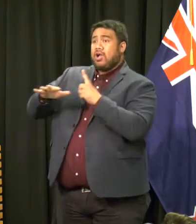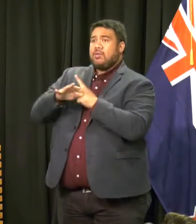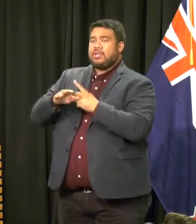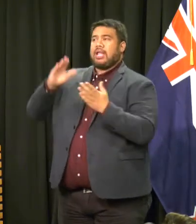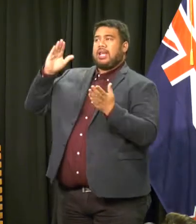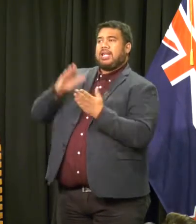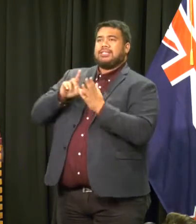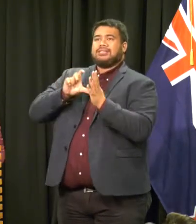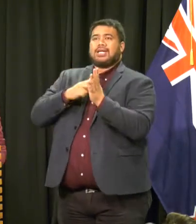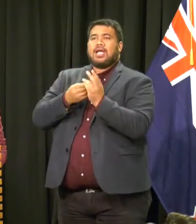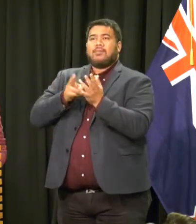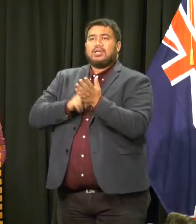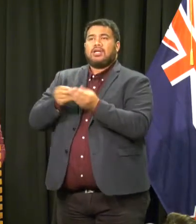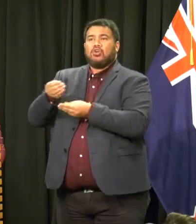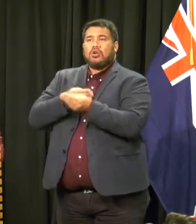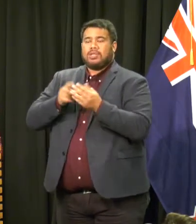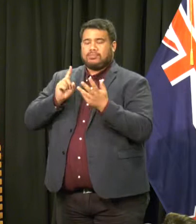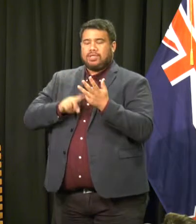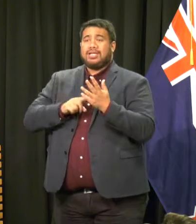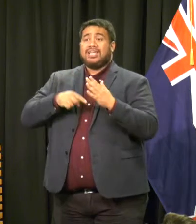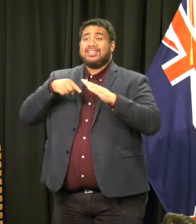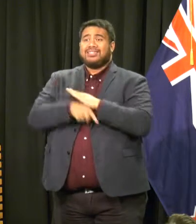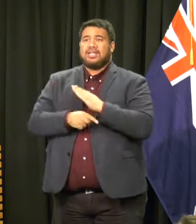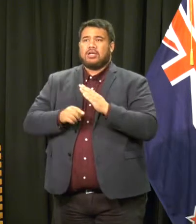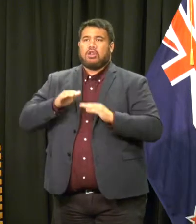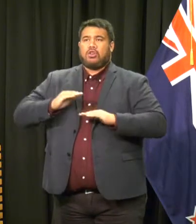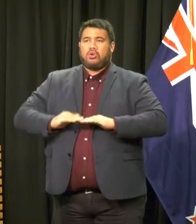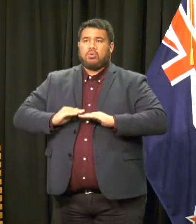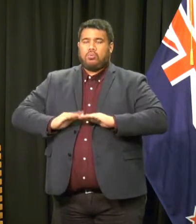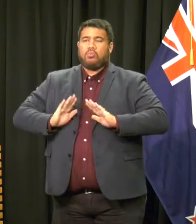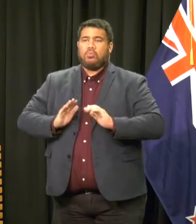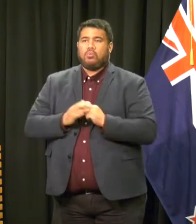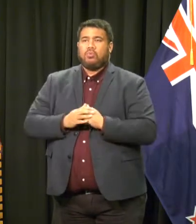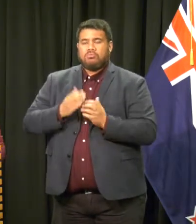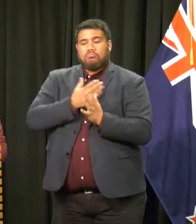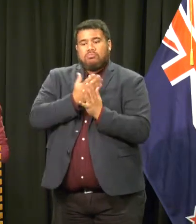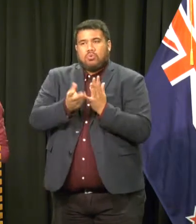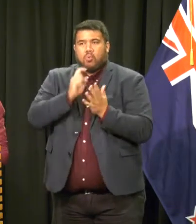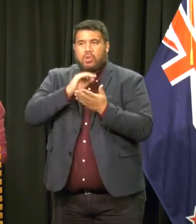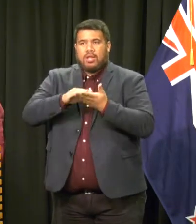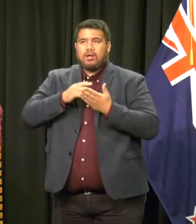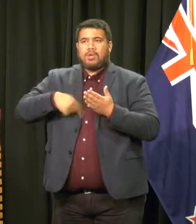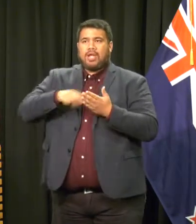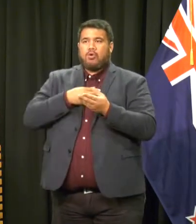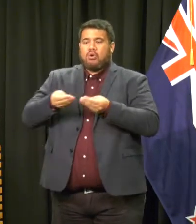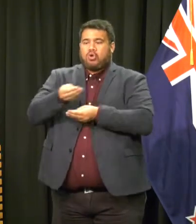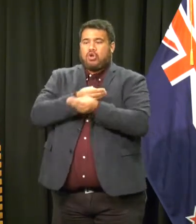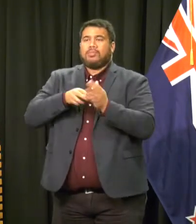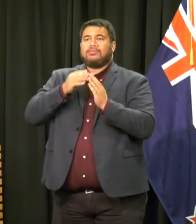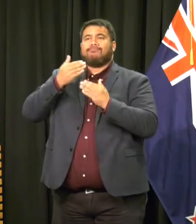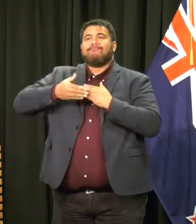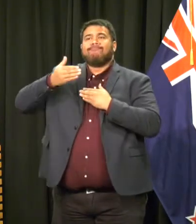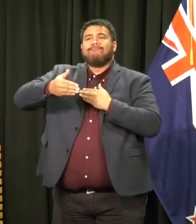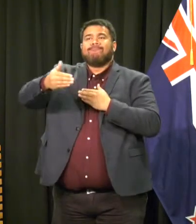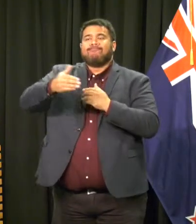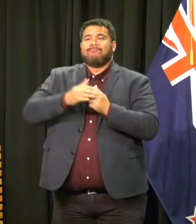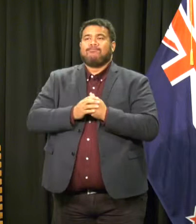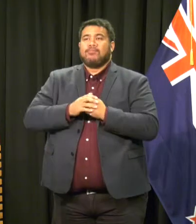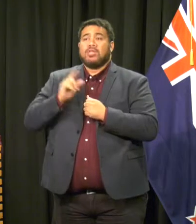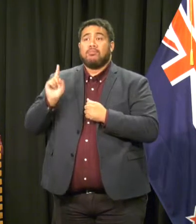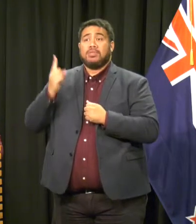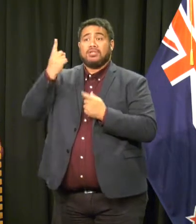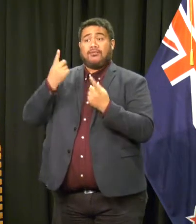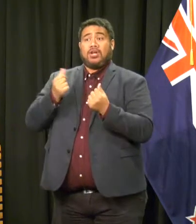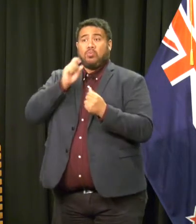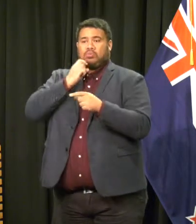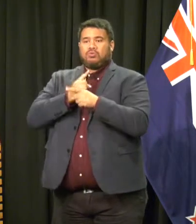low-carbon economy and keeping debt low. Finance Minister will speak about some of these issues in a pre-budget speech